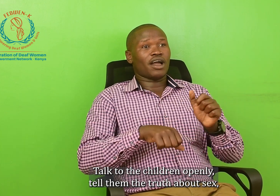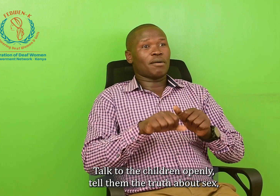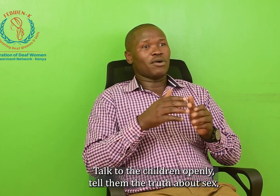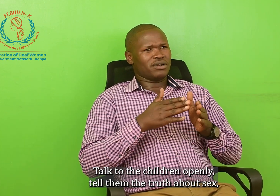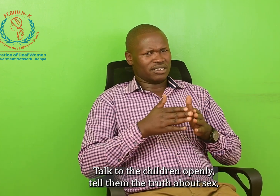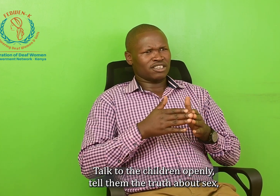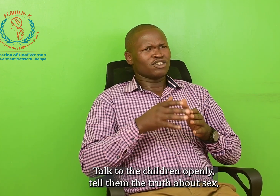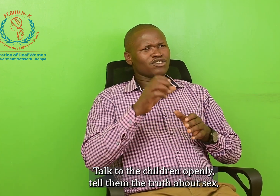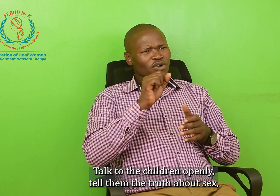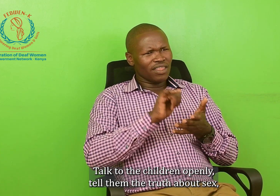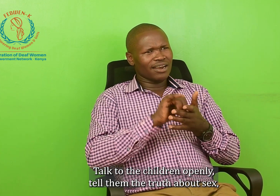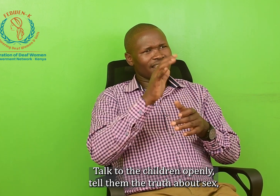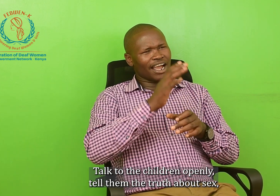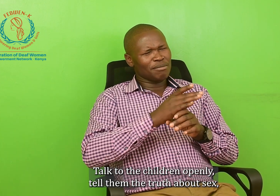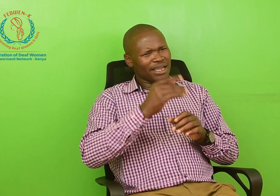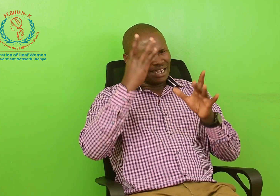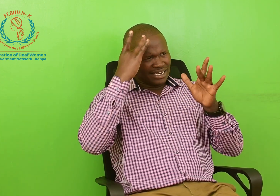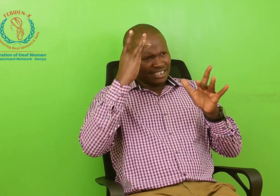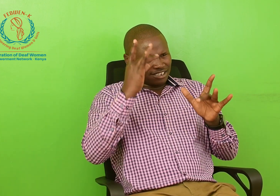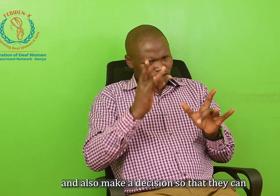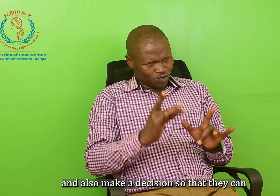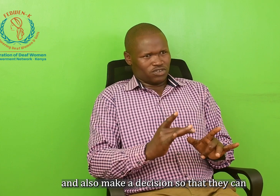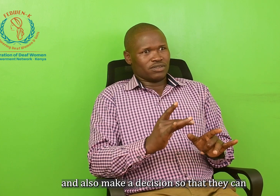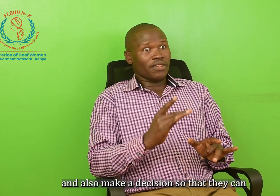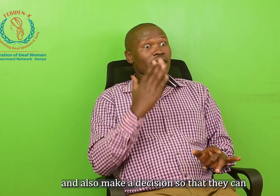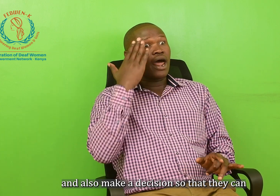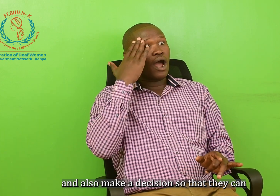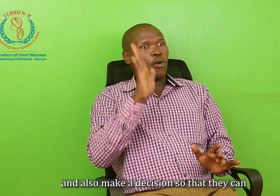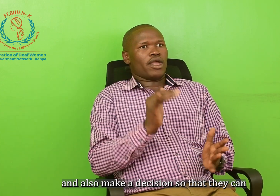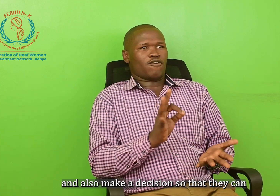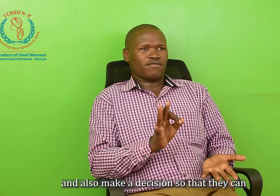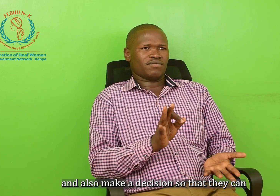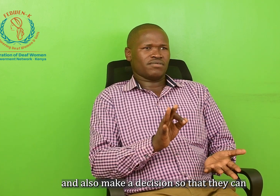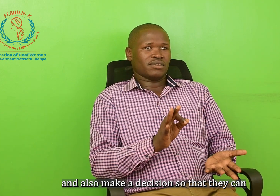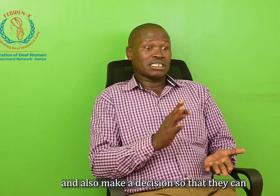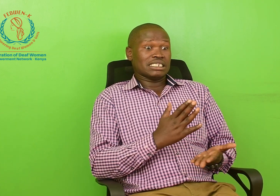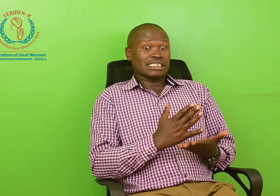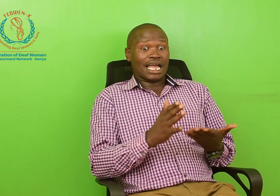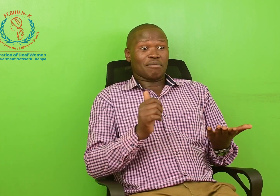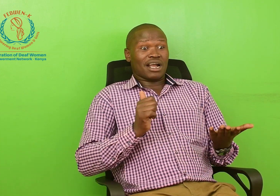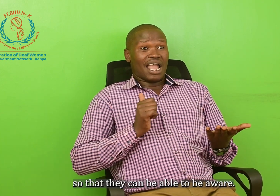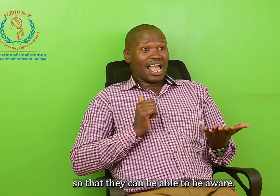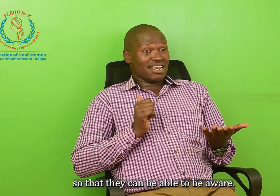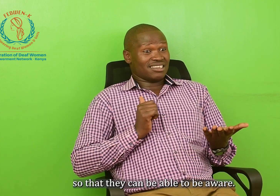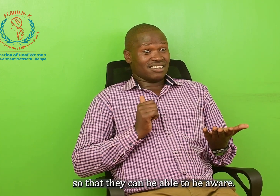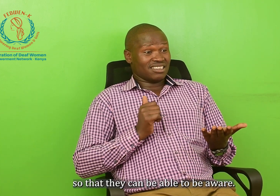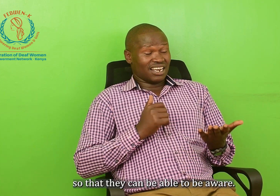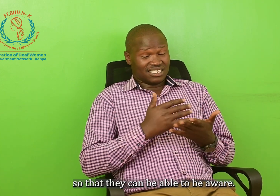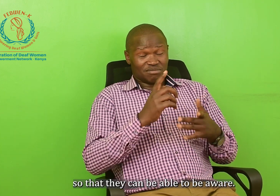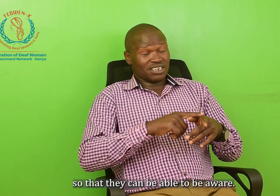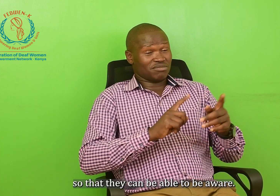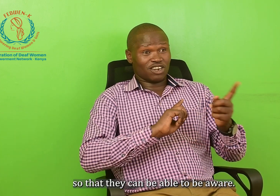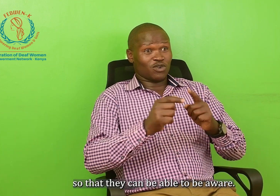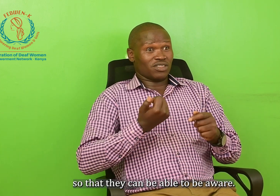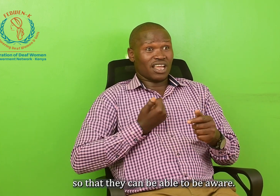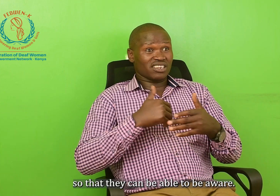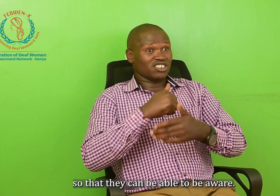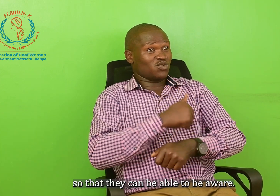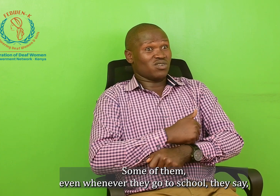Tell them the truth about sex, and also make a decision so that they can be able to be aware. Some